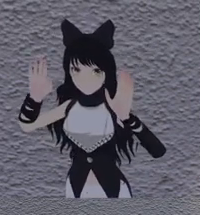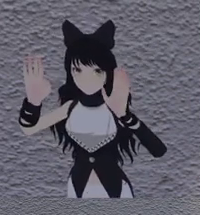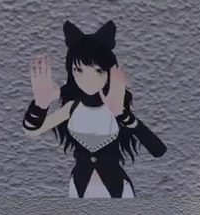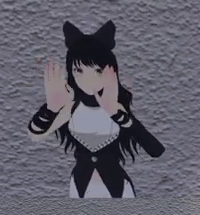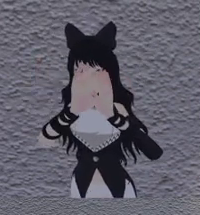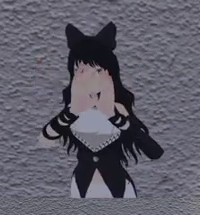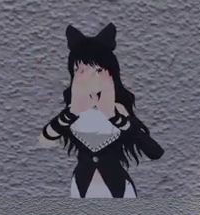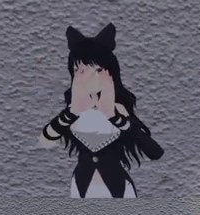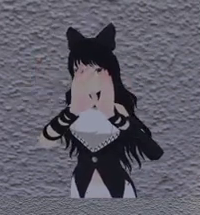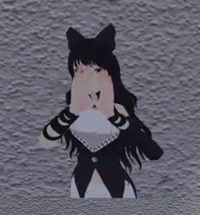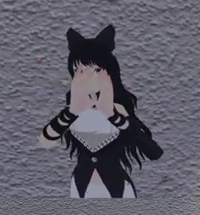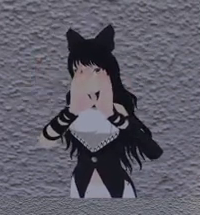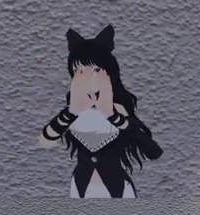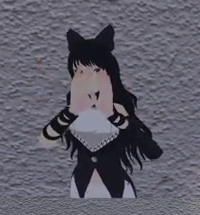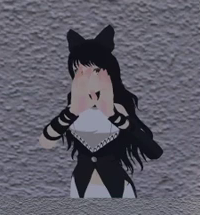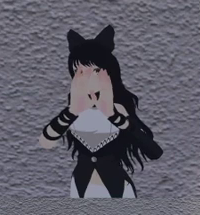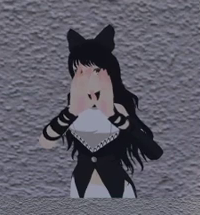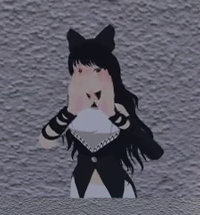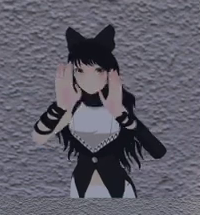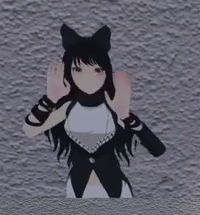Now this sign, picture.